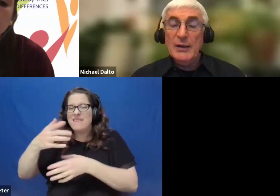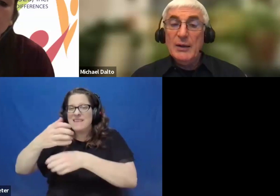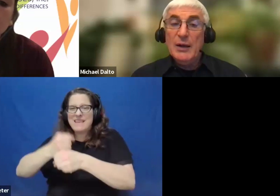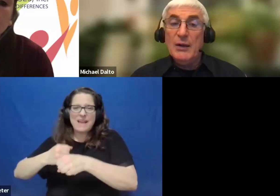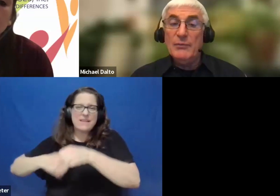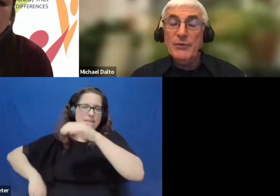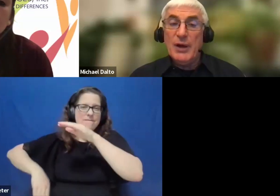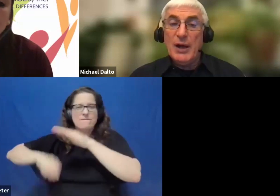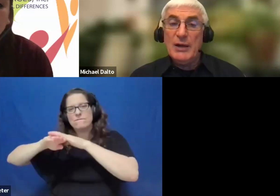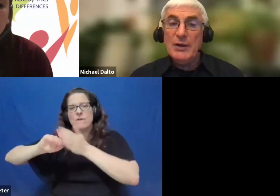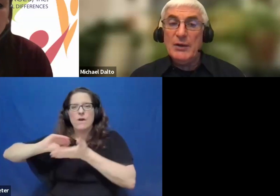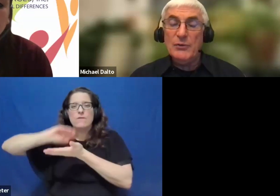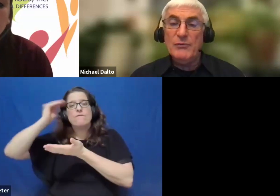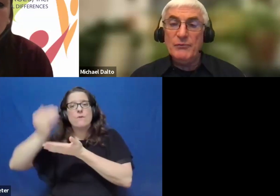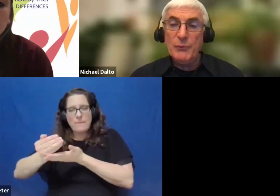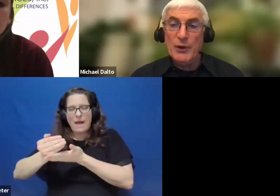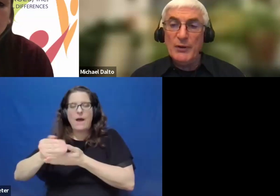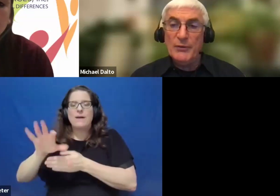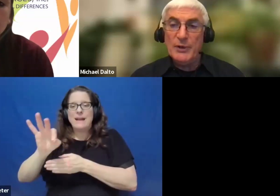SSI of